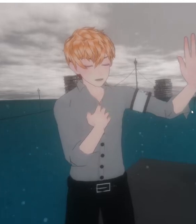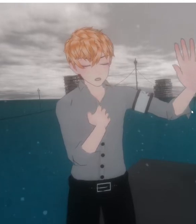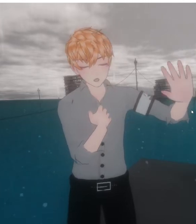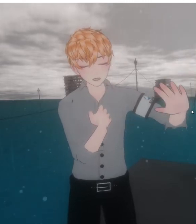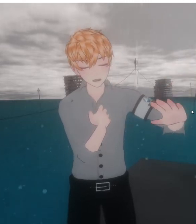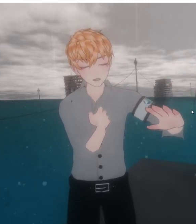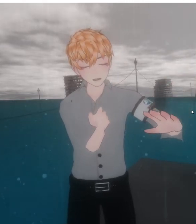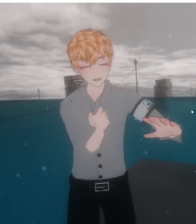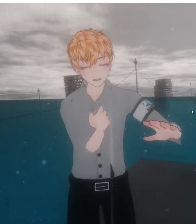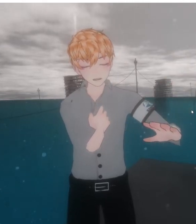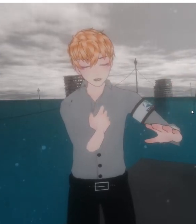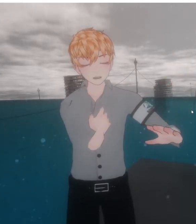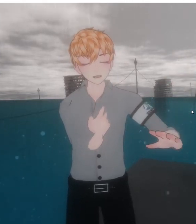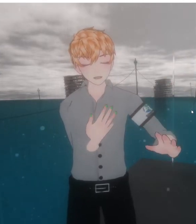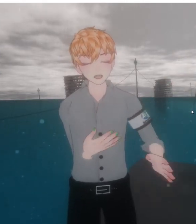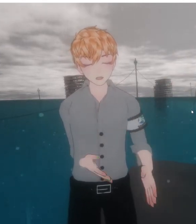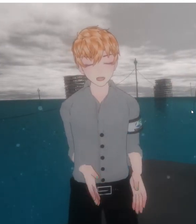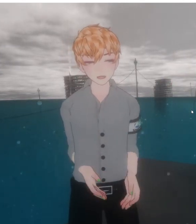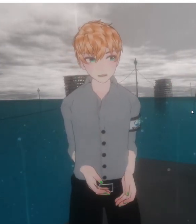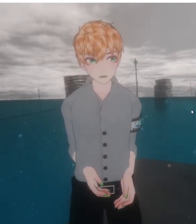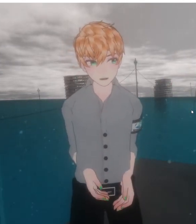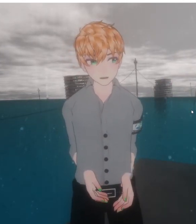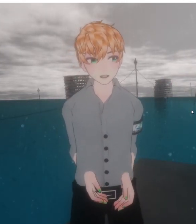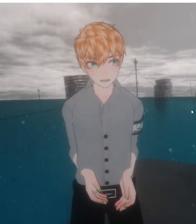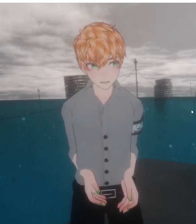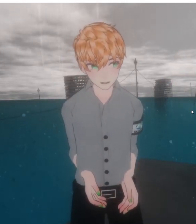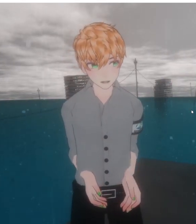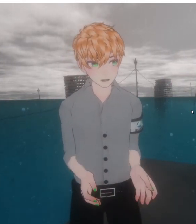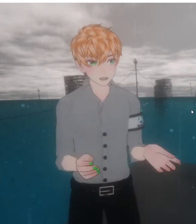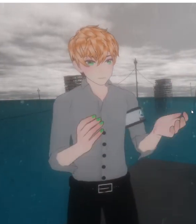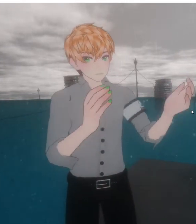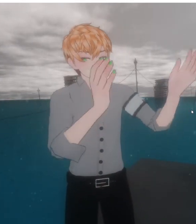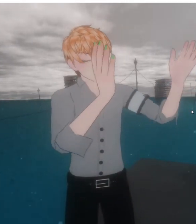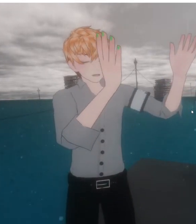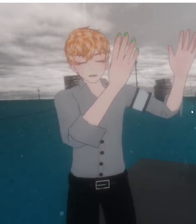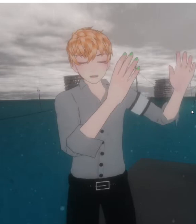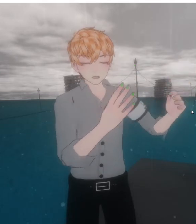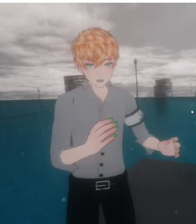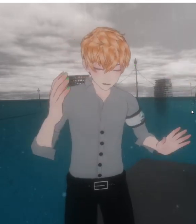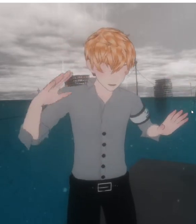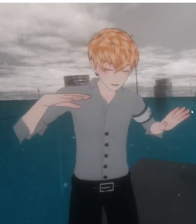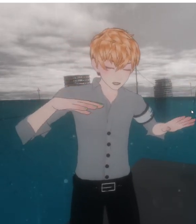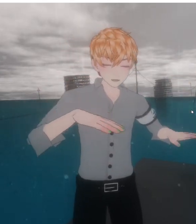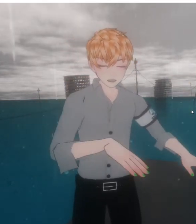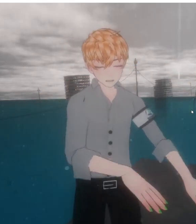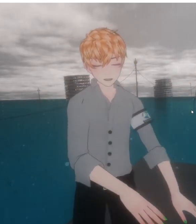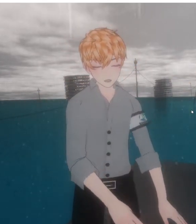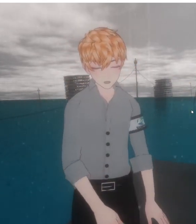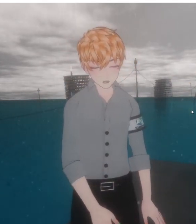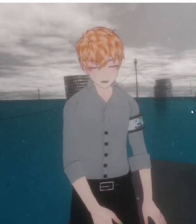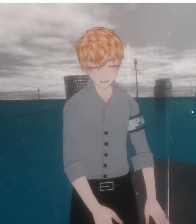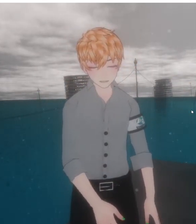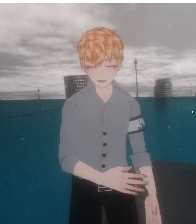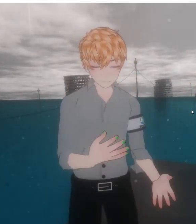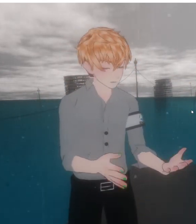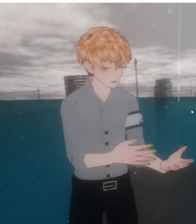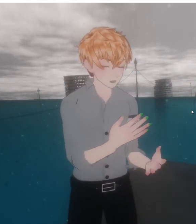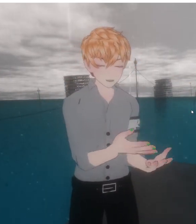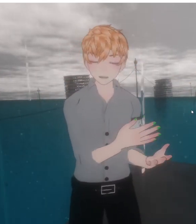And we need stability in our lives to remain sane. If we can only expect things to get worse and there's no way